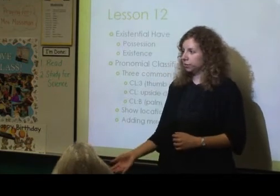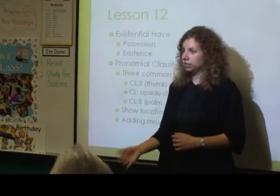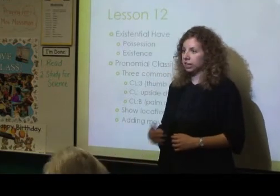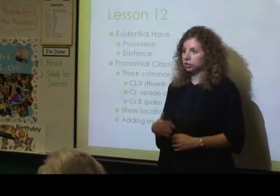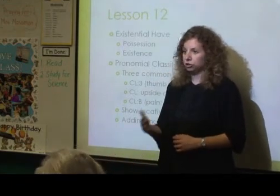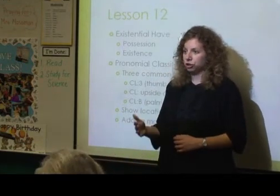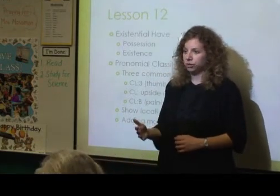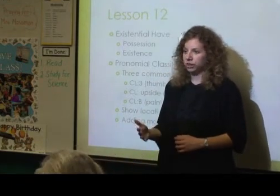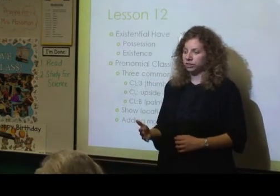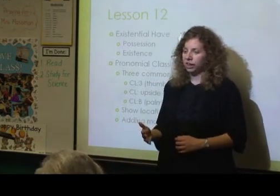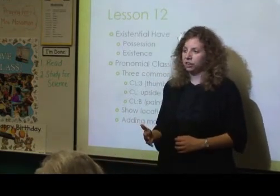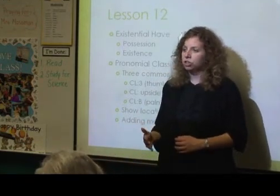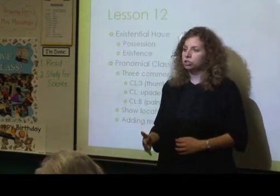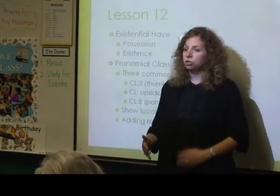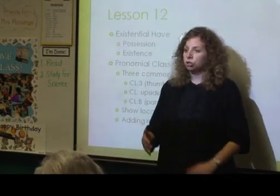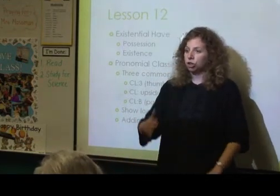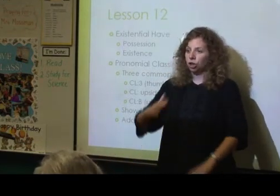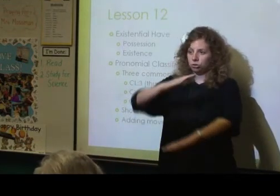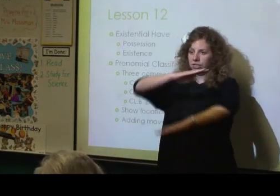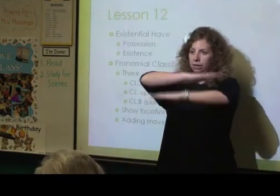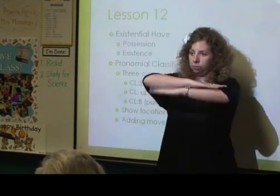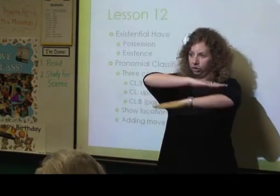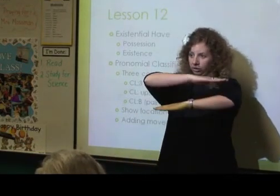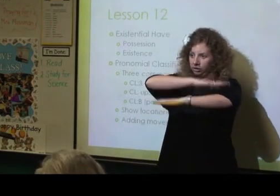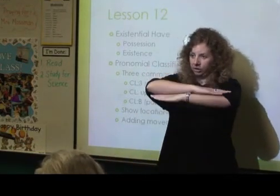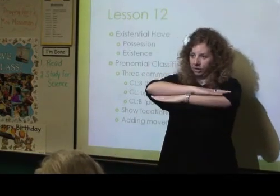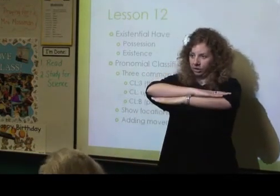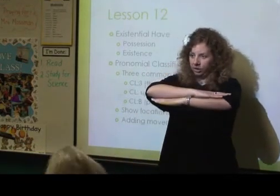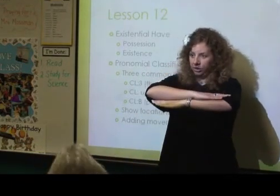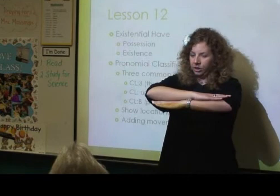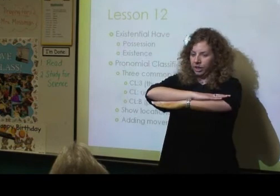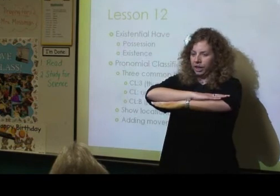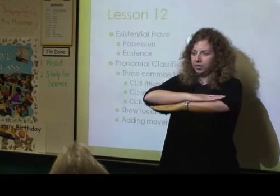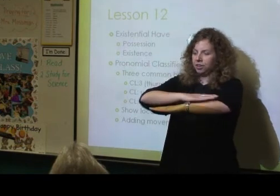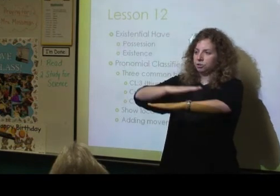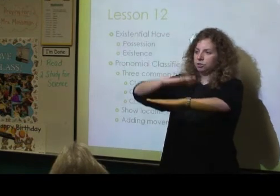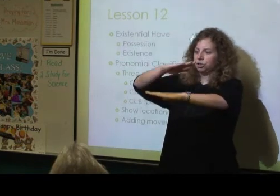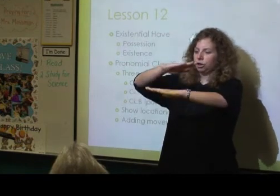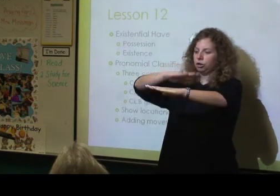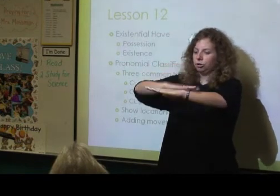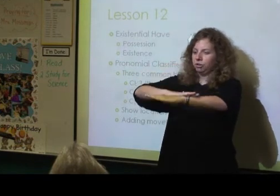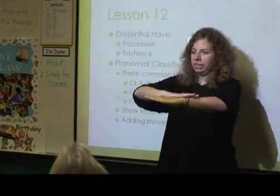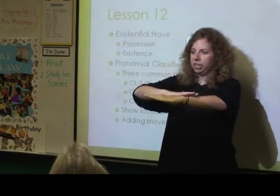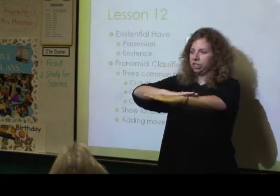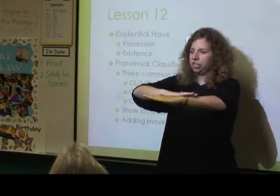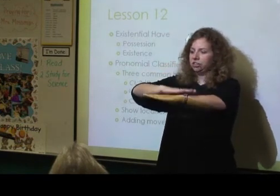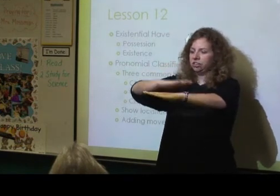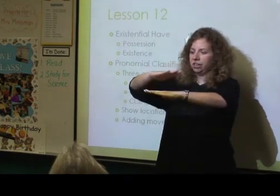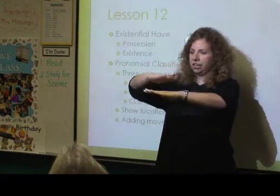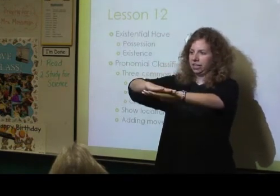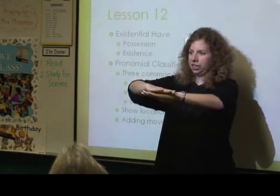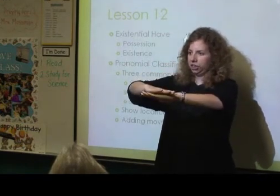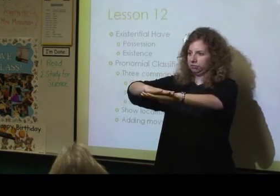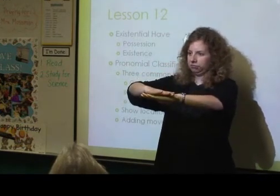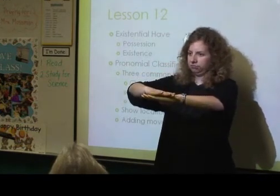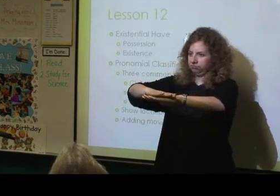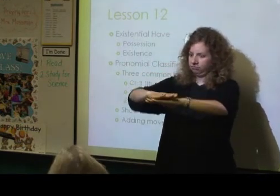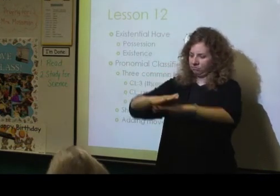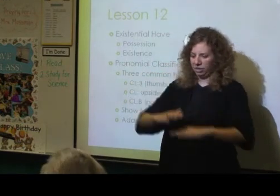mail's at, and you could show where that's at. So you could go table, and then you could show here and here.